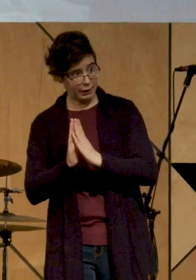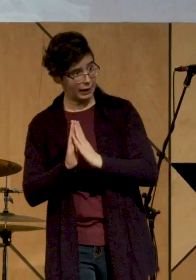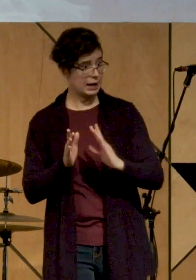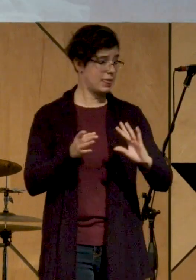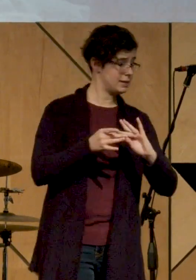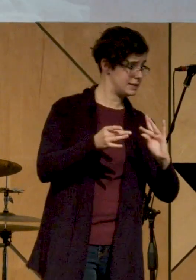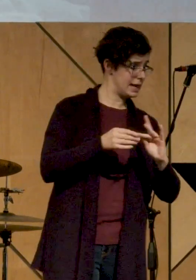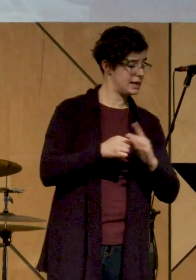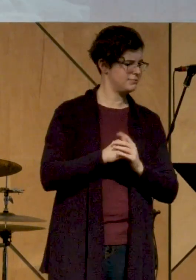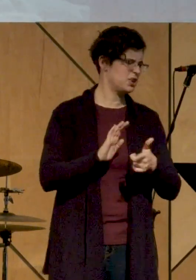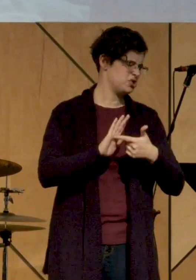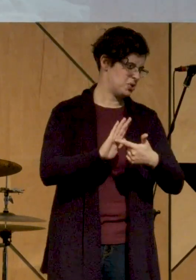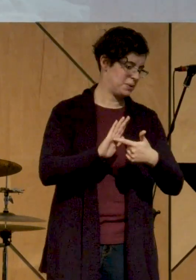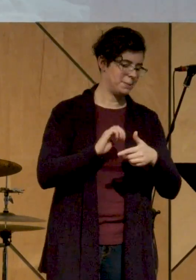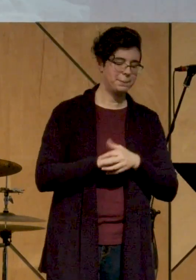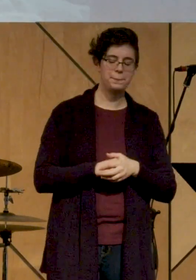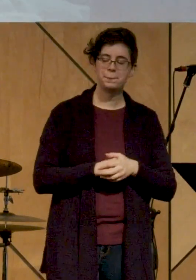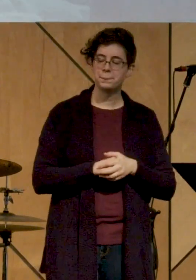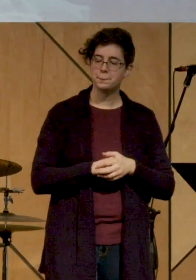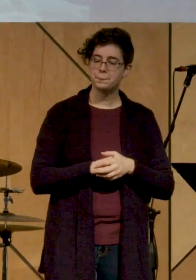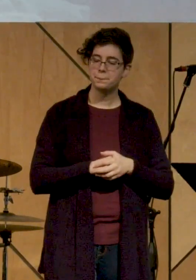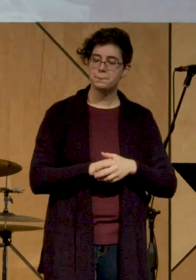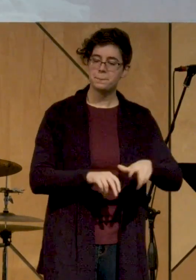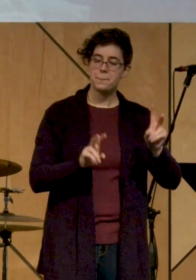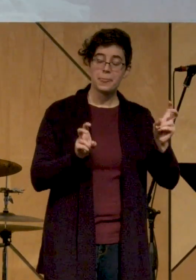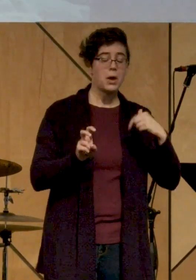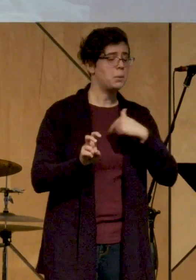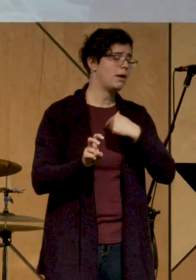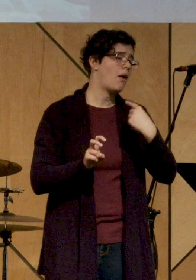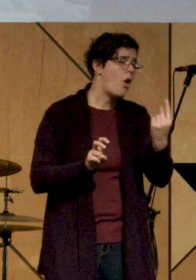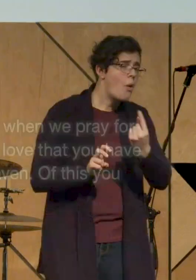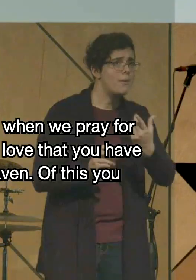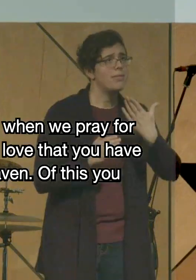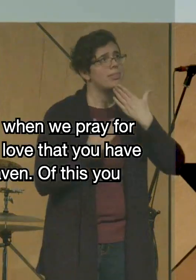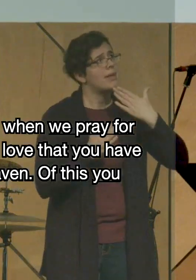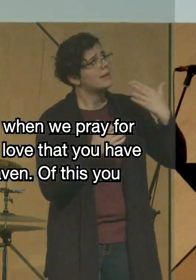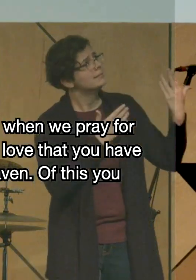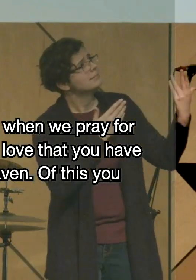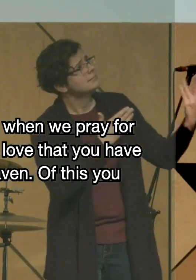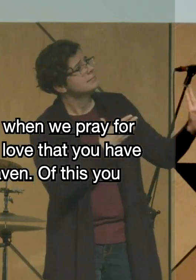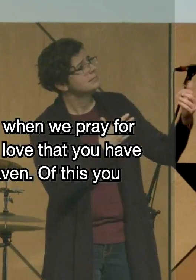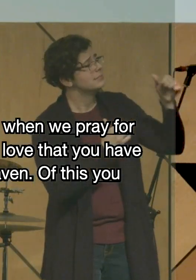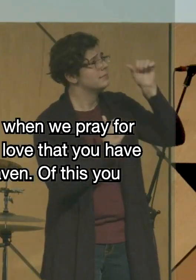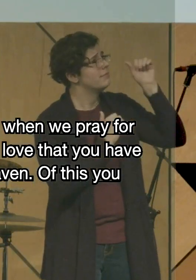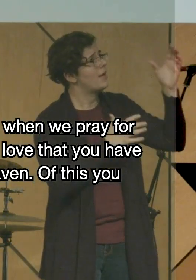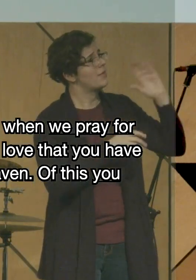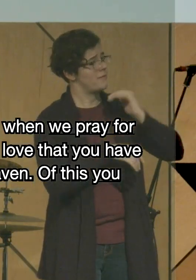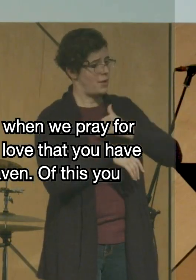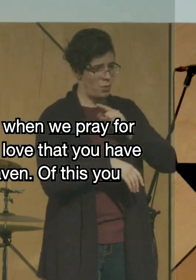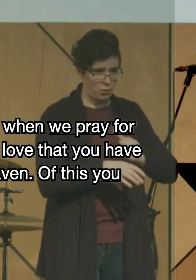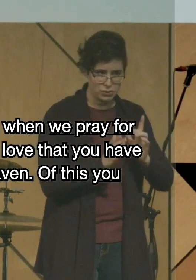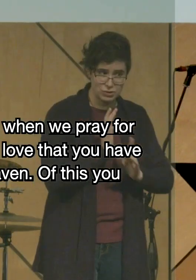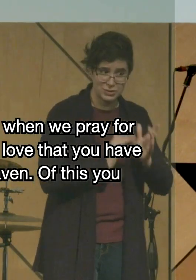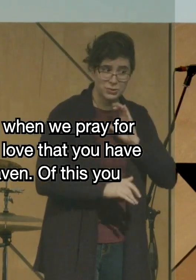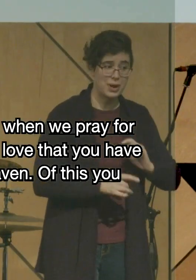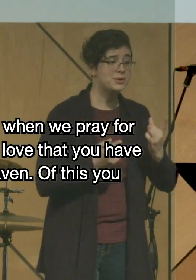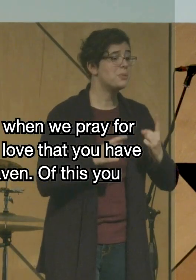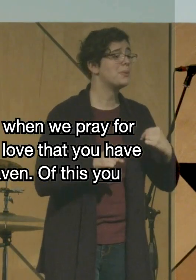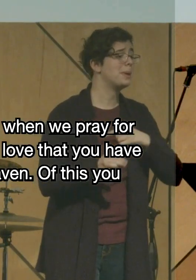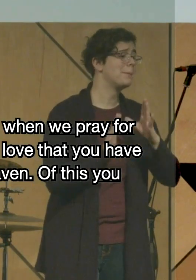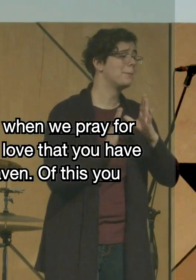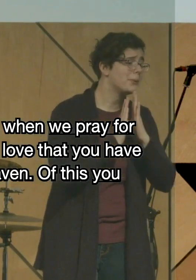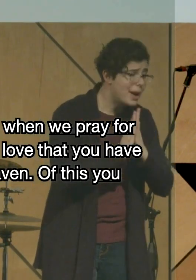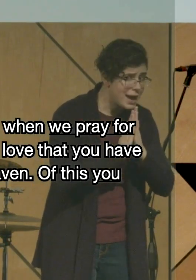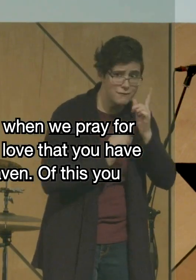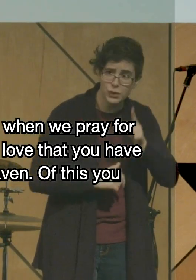you. Colossians begins, we always thank God, the Father of our Lord Jesus Christ, when we pray for you.